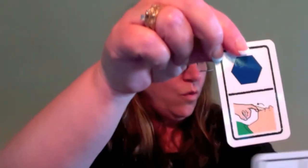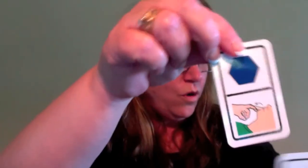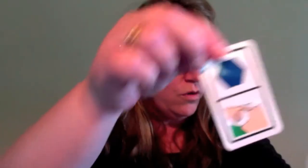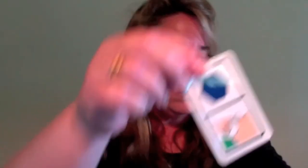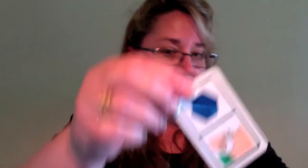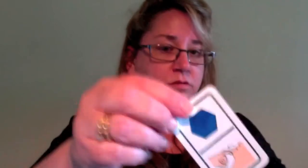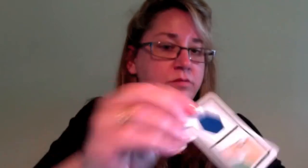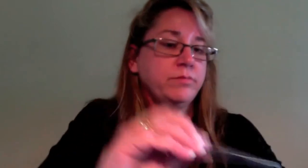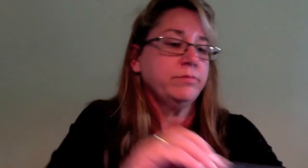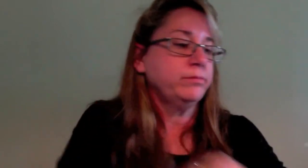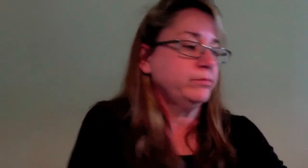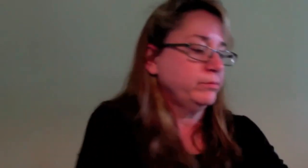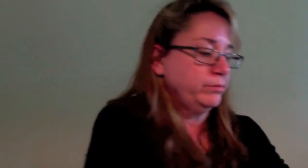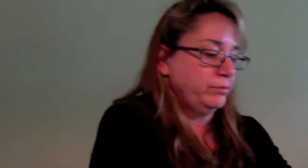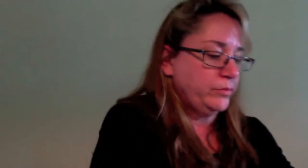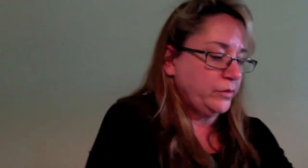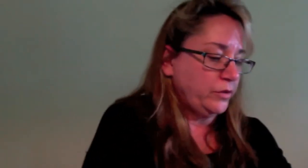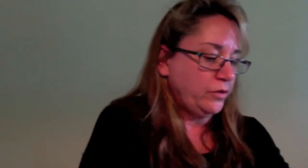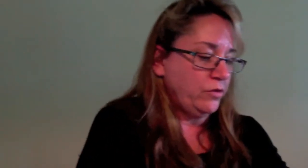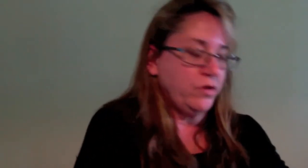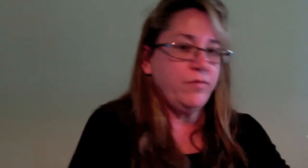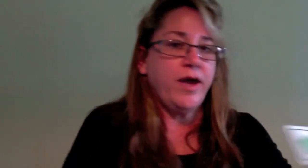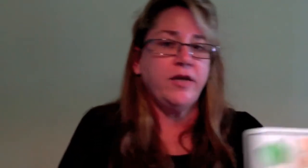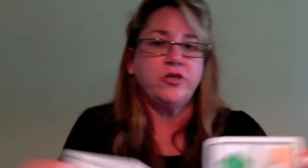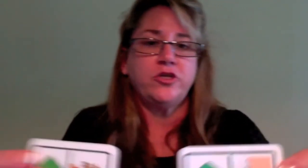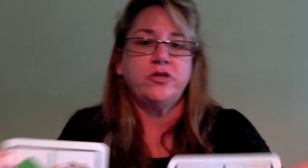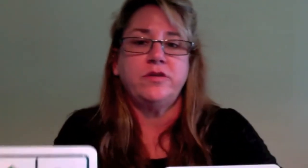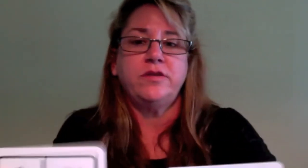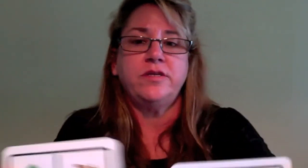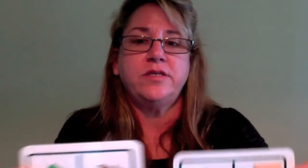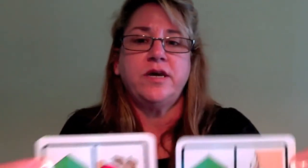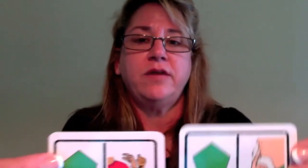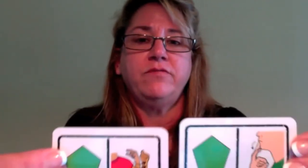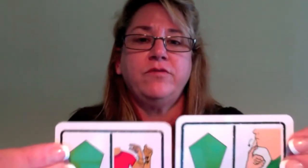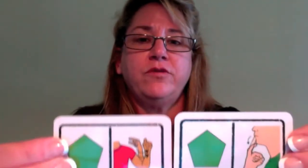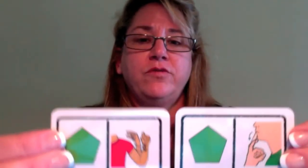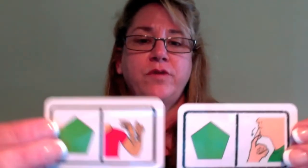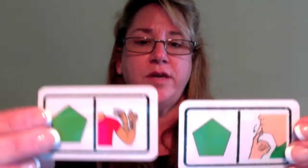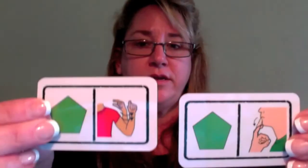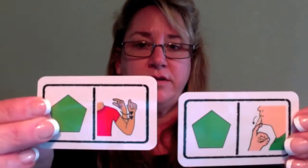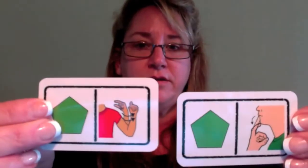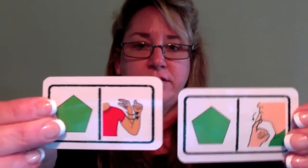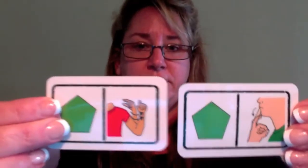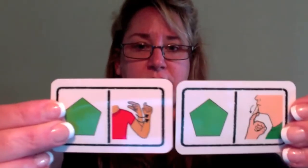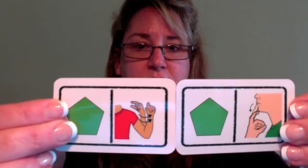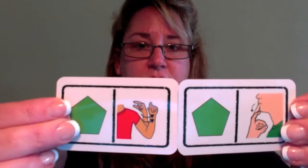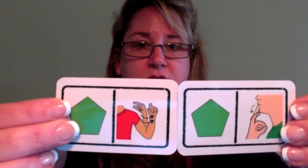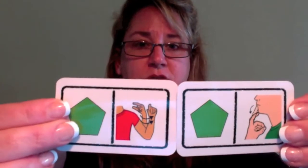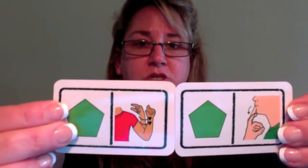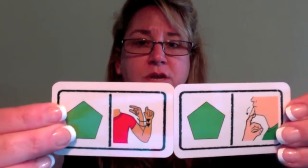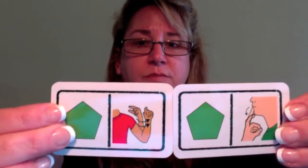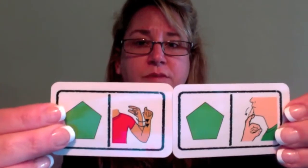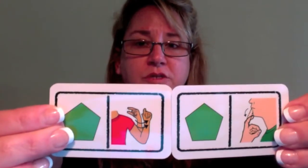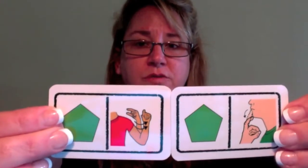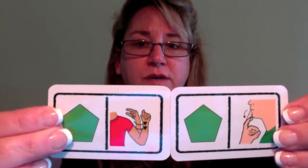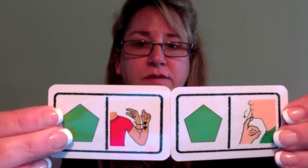or you can match the sign for green to the shape that's green.